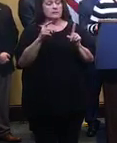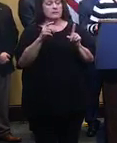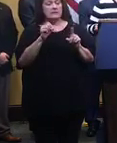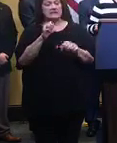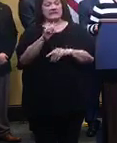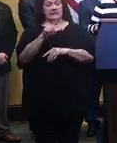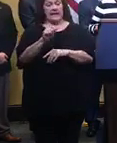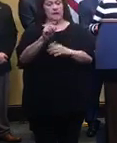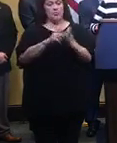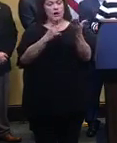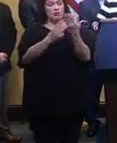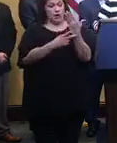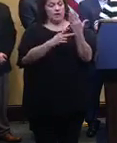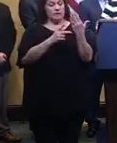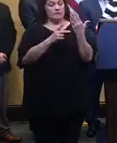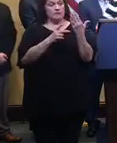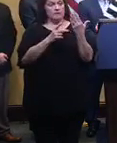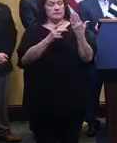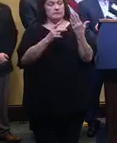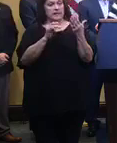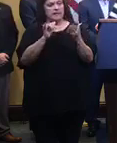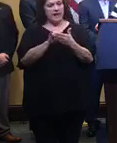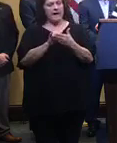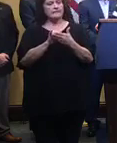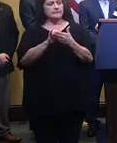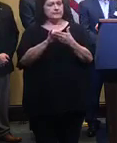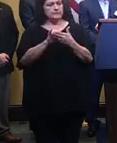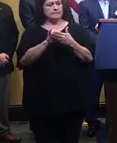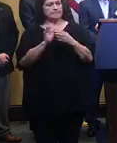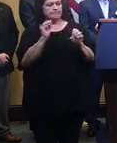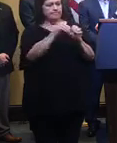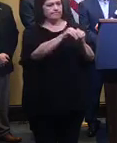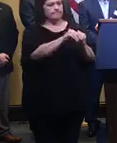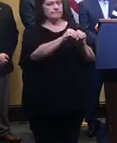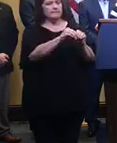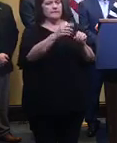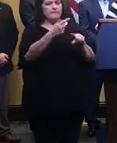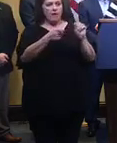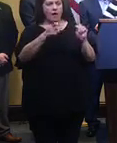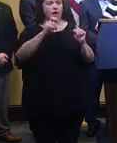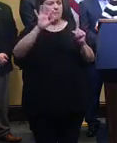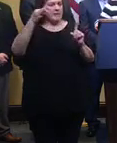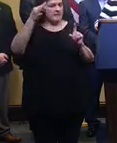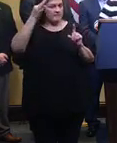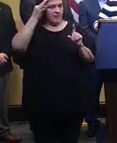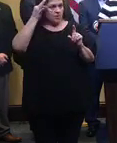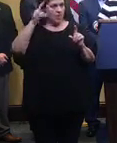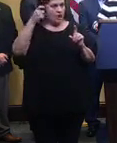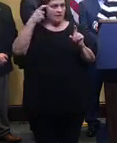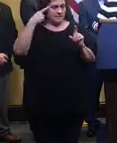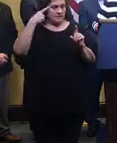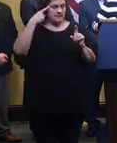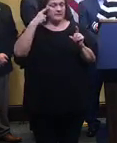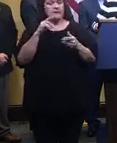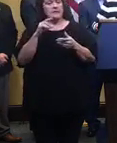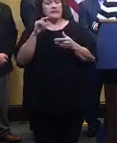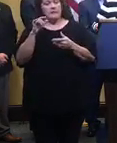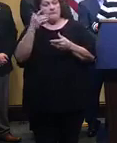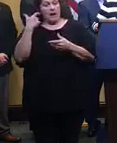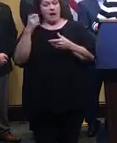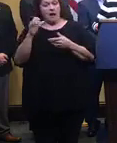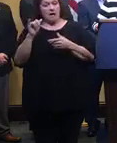been a great benefit to the city is the investment by the federal government in an urban environment that is because